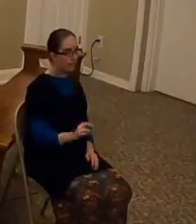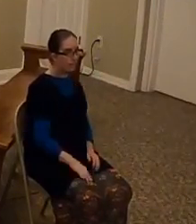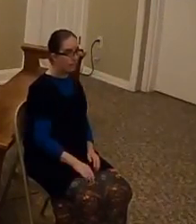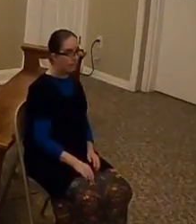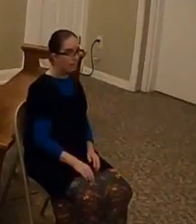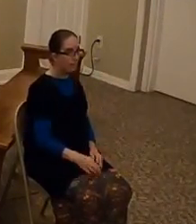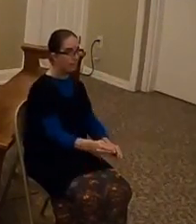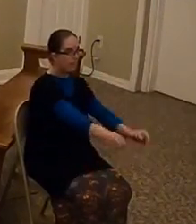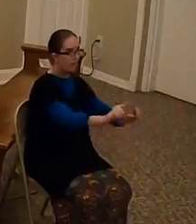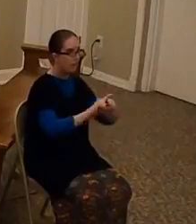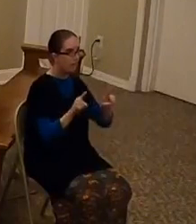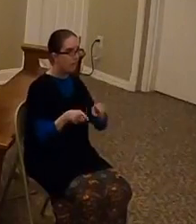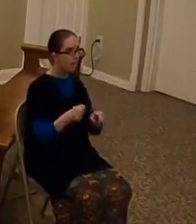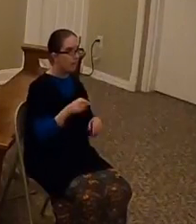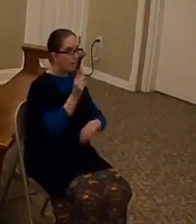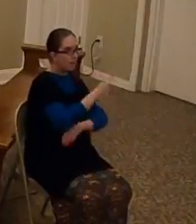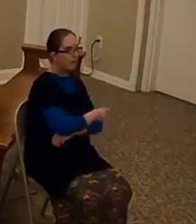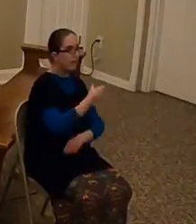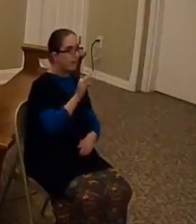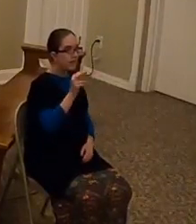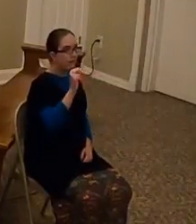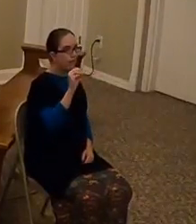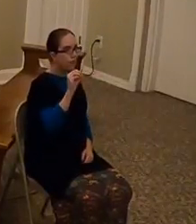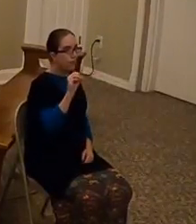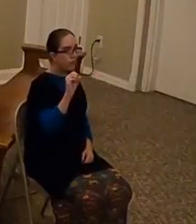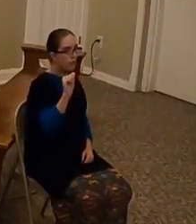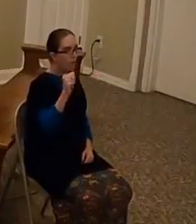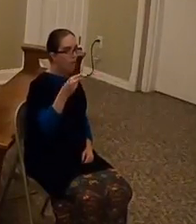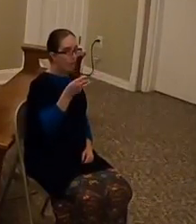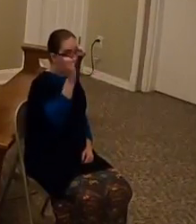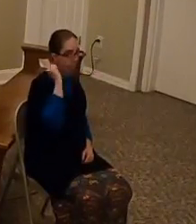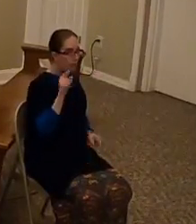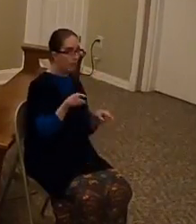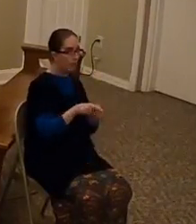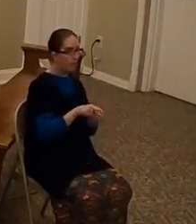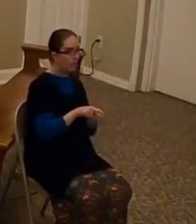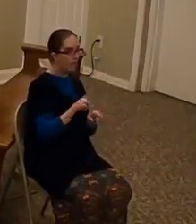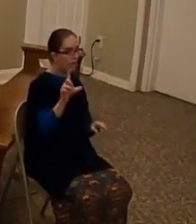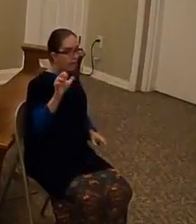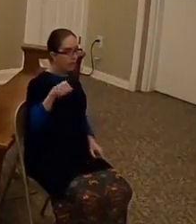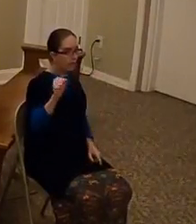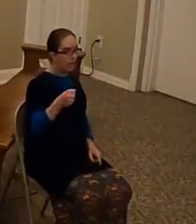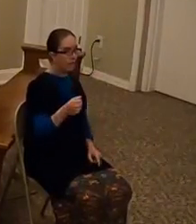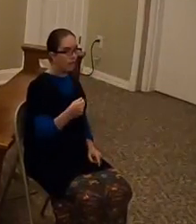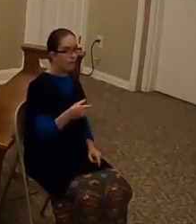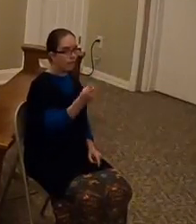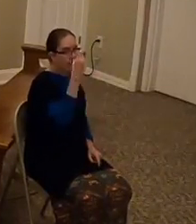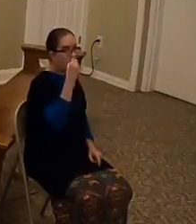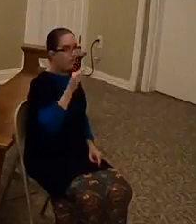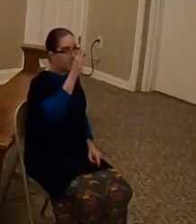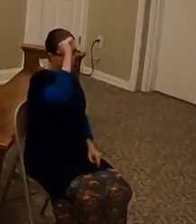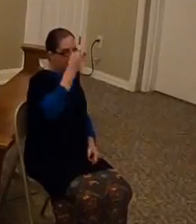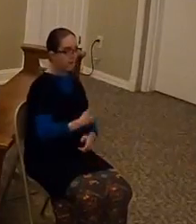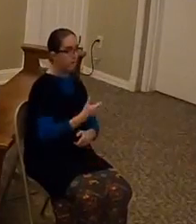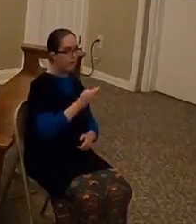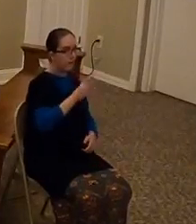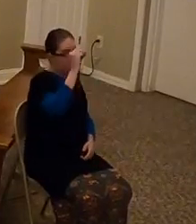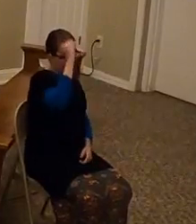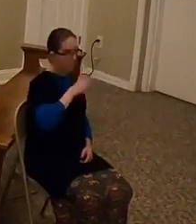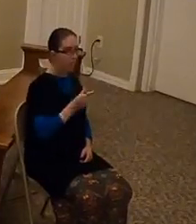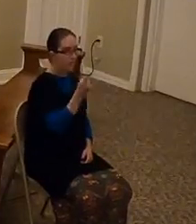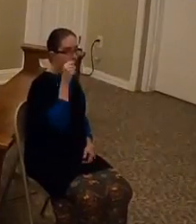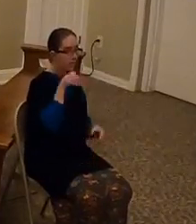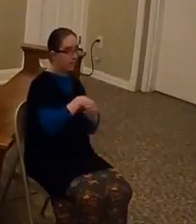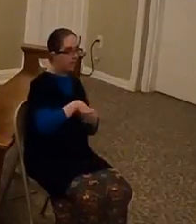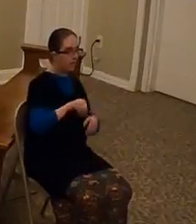through 39 said, "But as the days of Noah were, so shall also the coming of the Son of Man be. Or